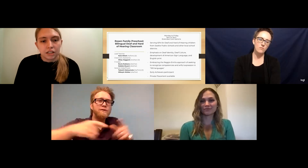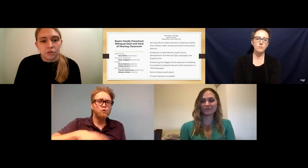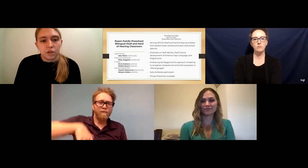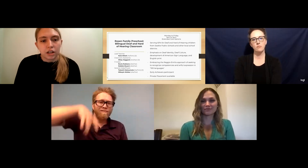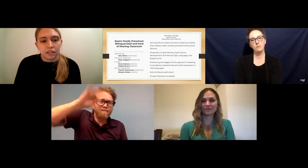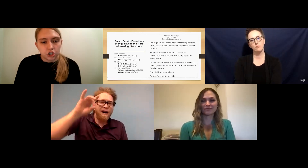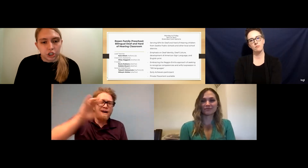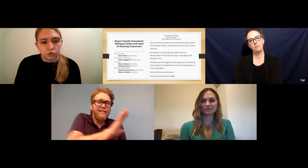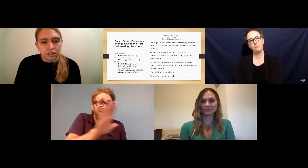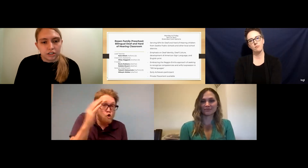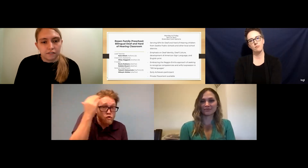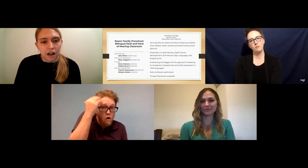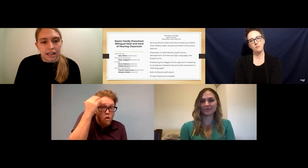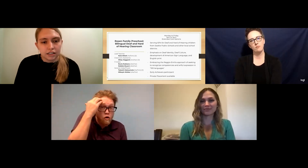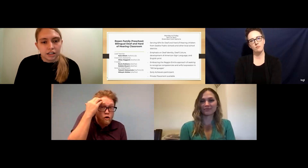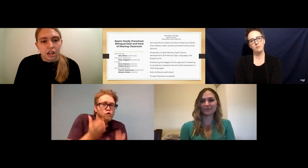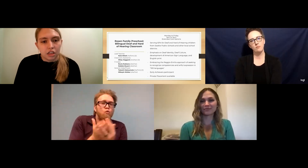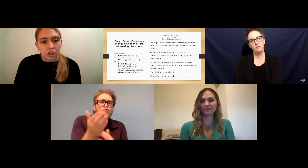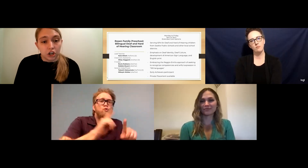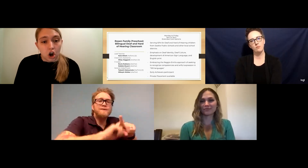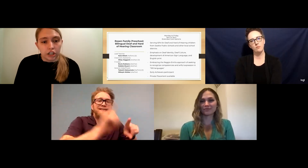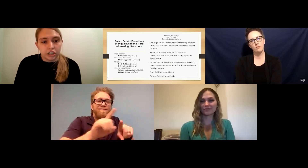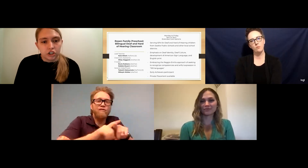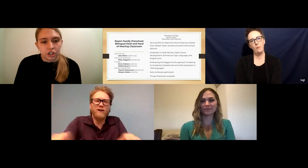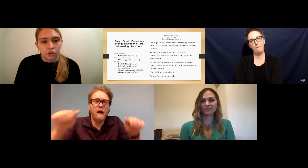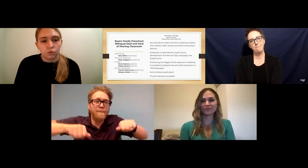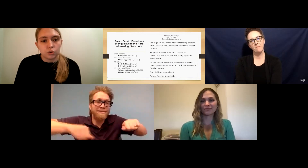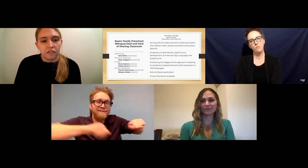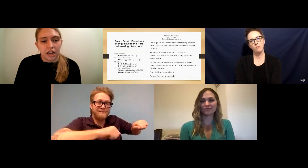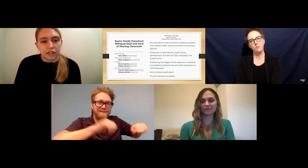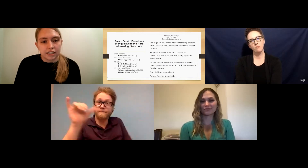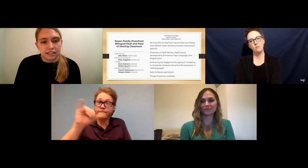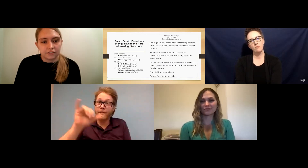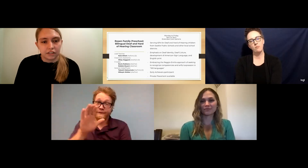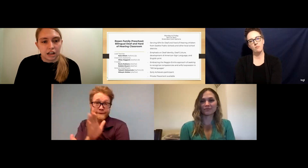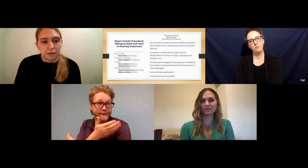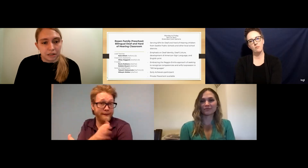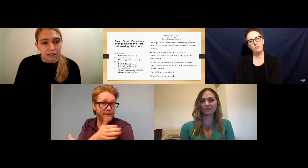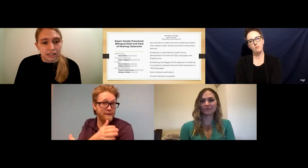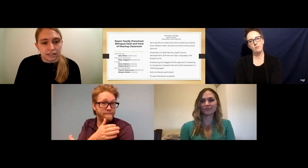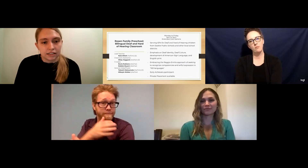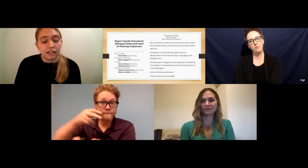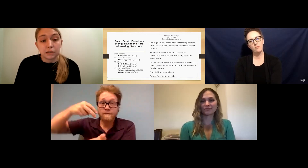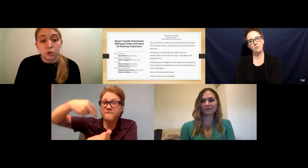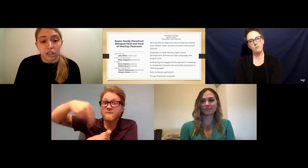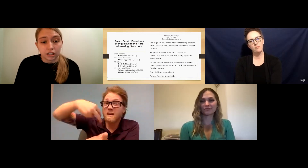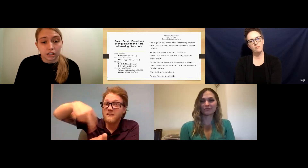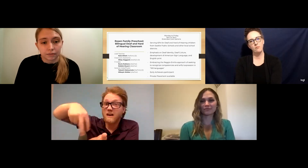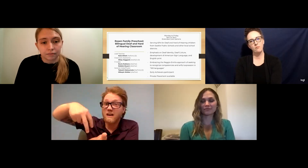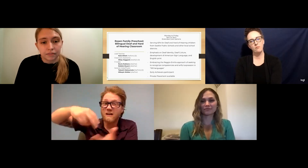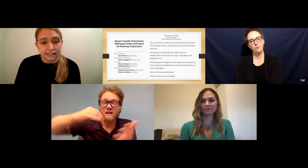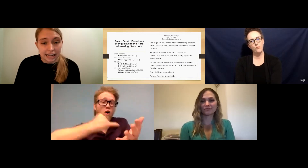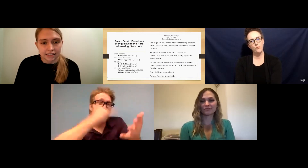And really, we want the children to find their knowledge through various different abilities, like